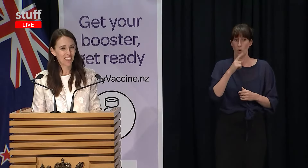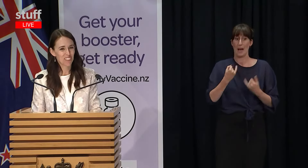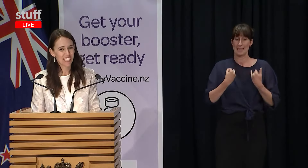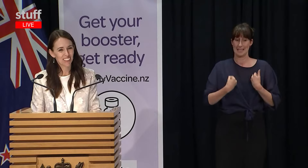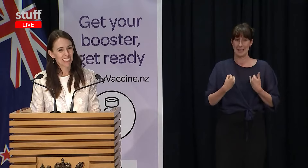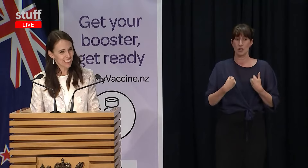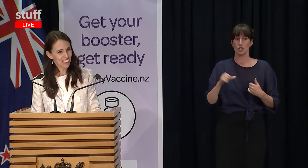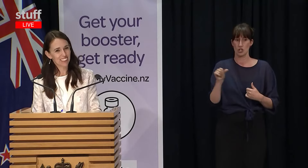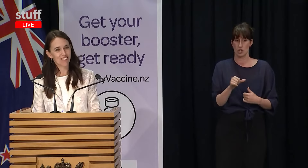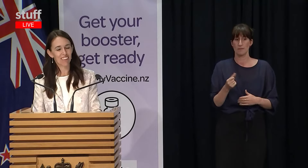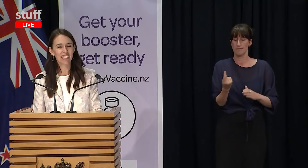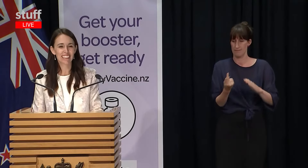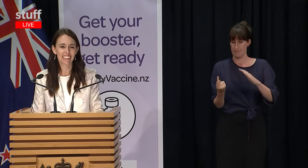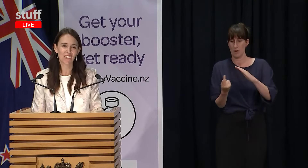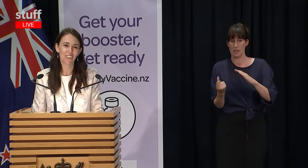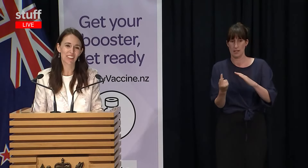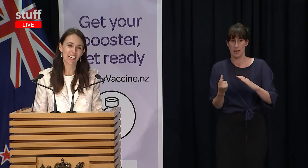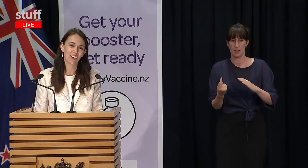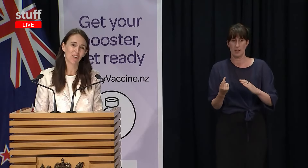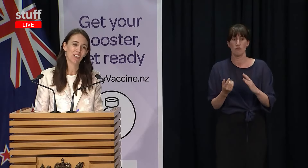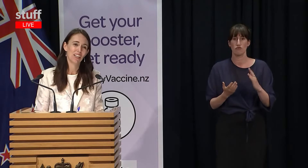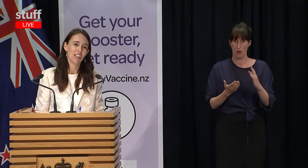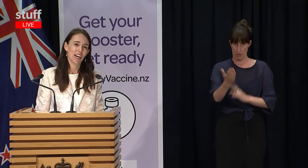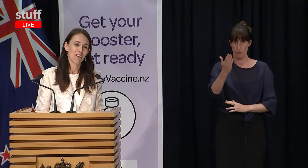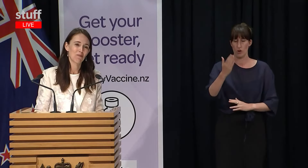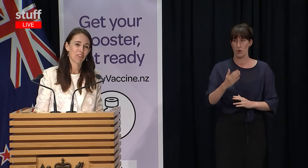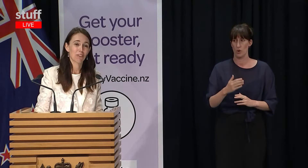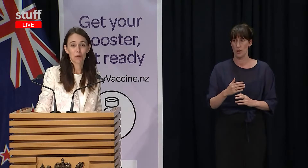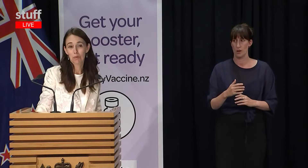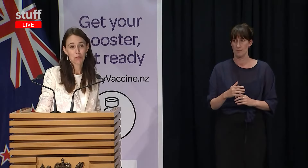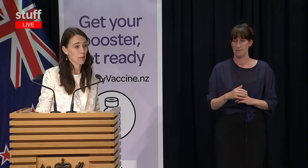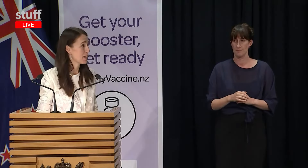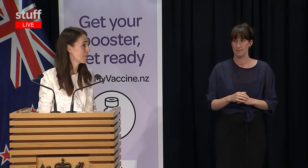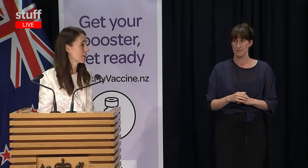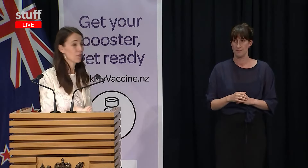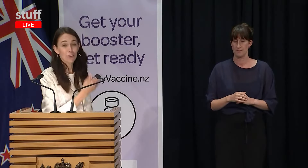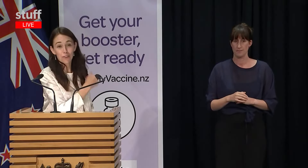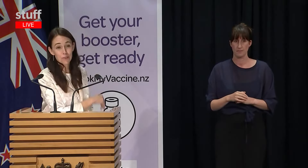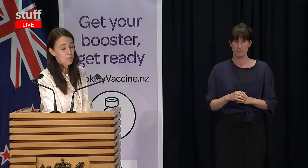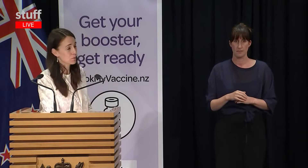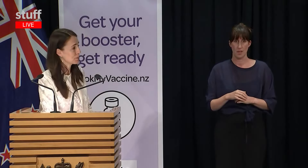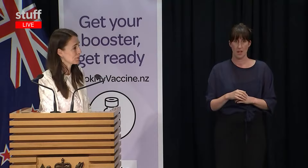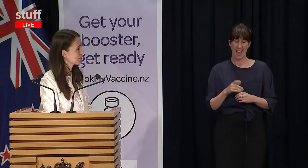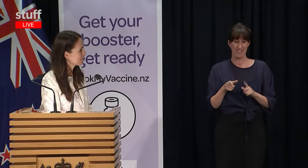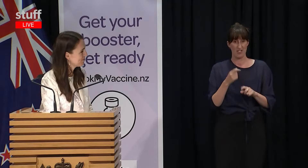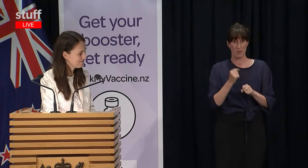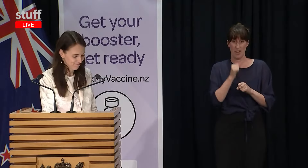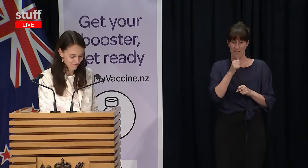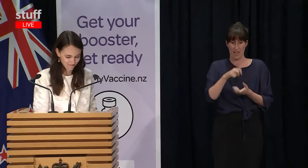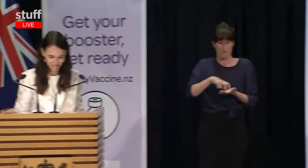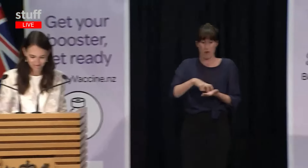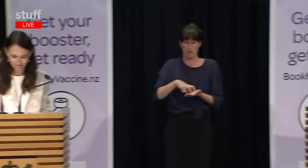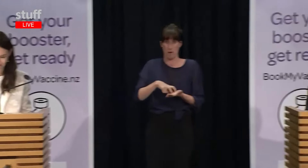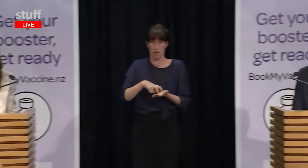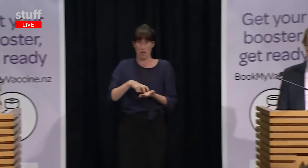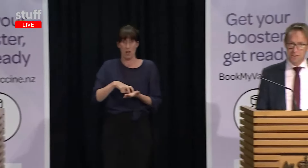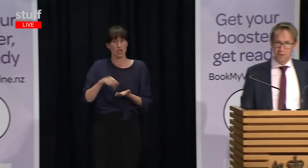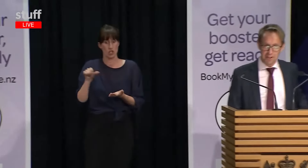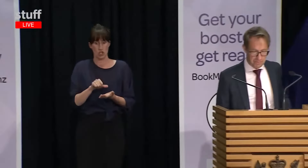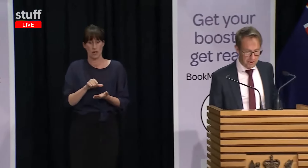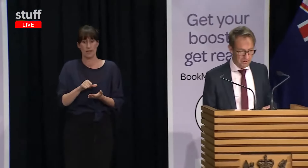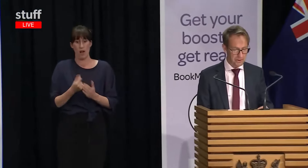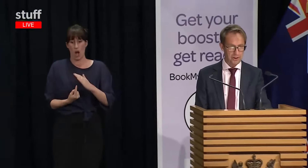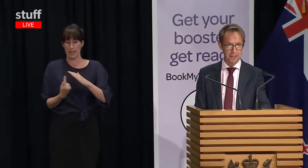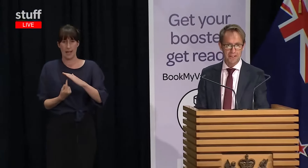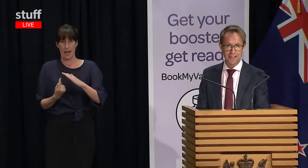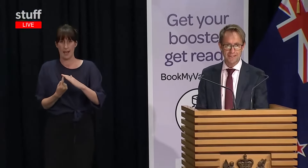anything that comes down to clinical advice on how the vulnerable should behave, I throw to Dr. Bloomfield on. Thank you, Prime Minister. Just to